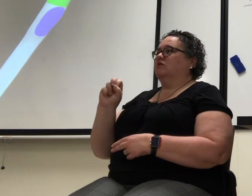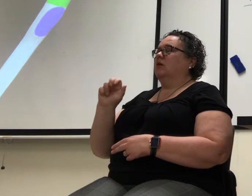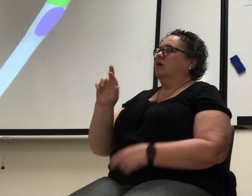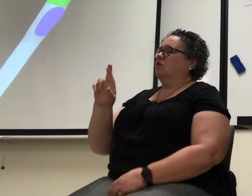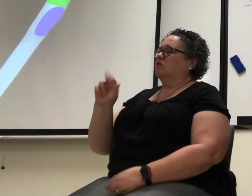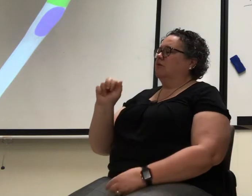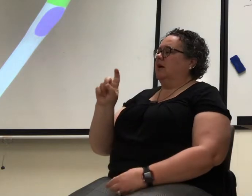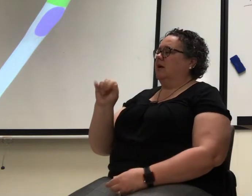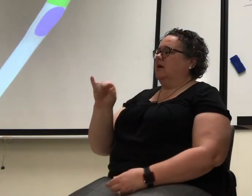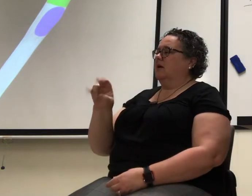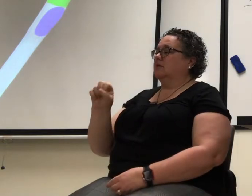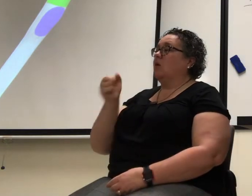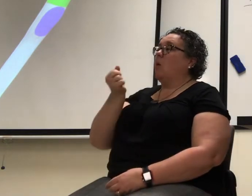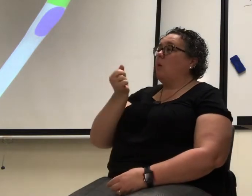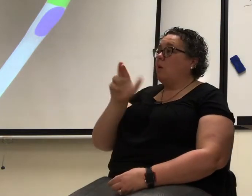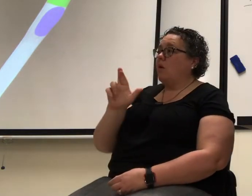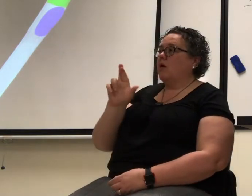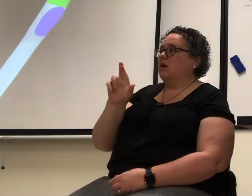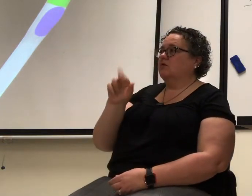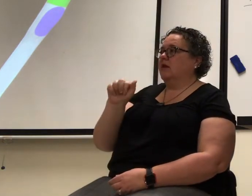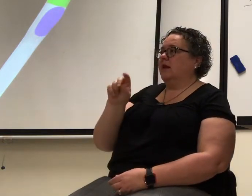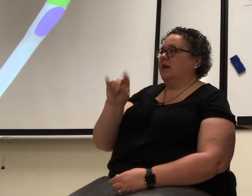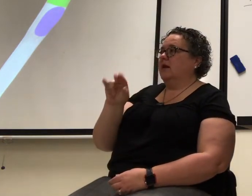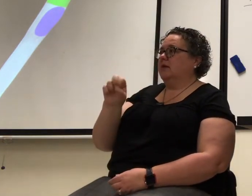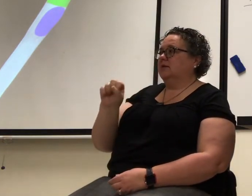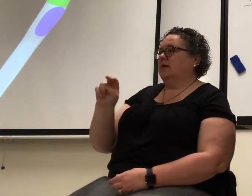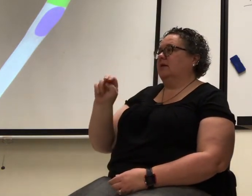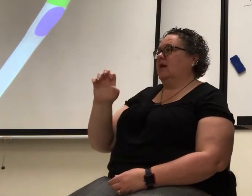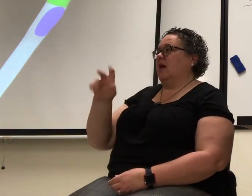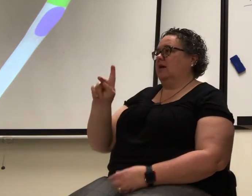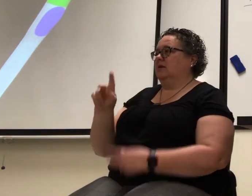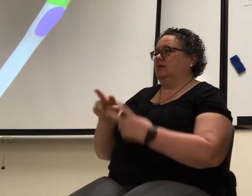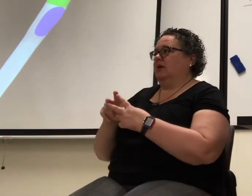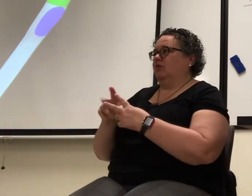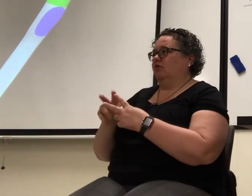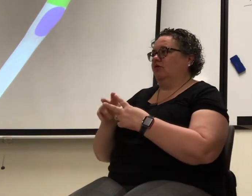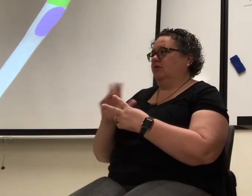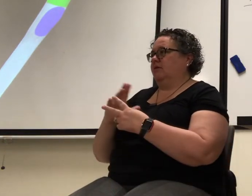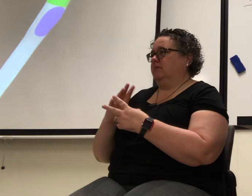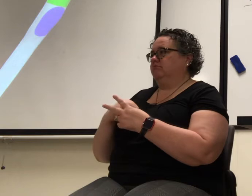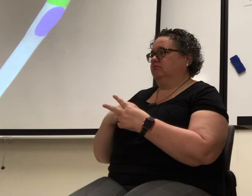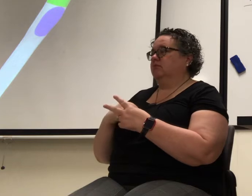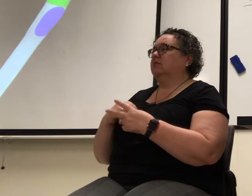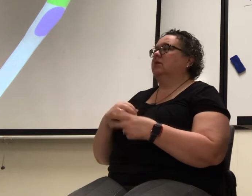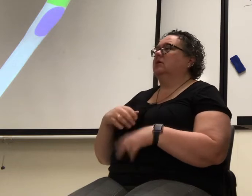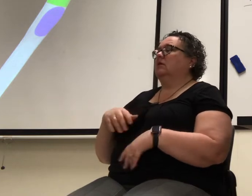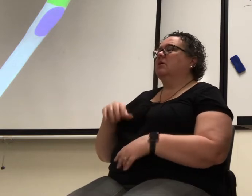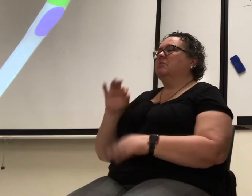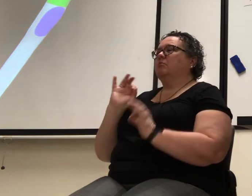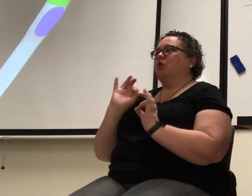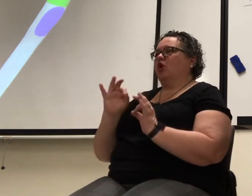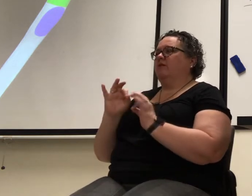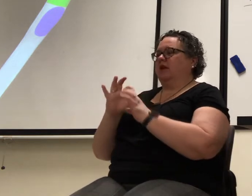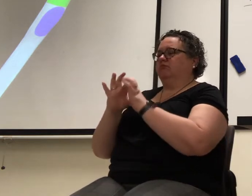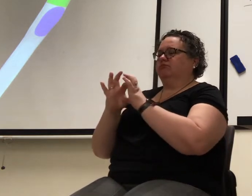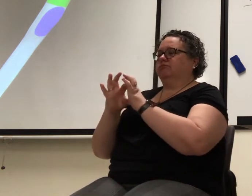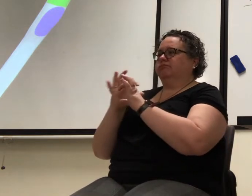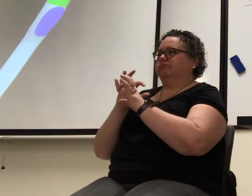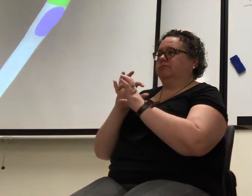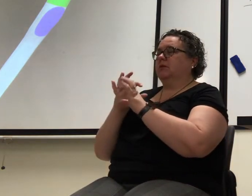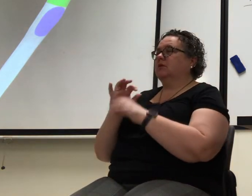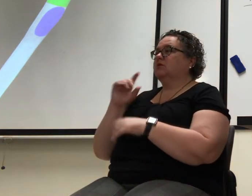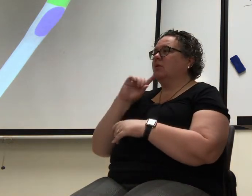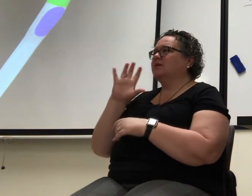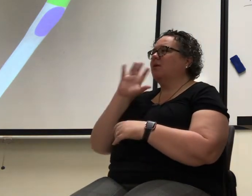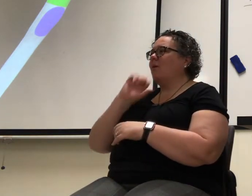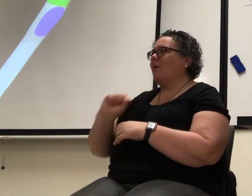A perfect cylinder. And so So it's that old pattern. He goes